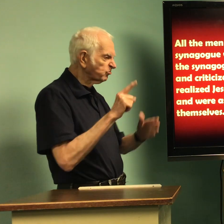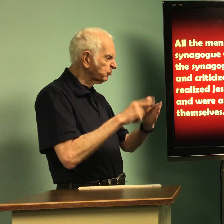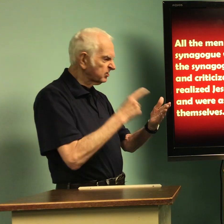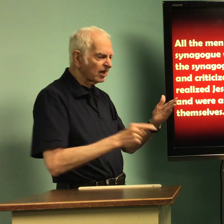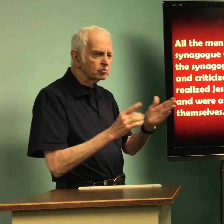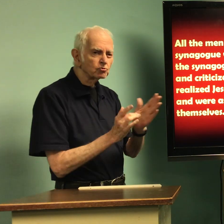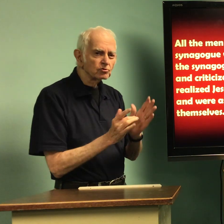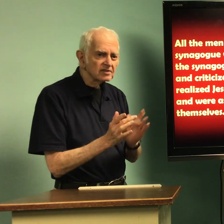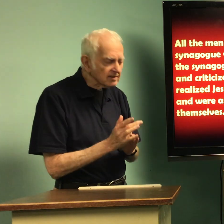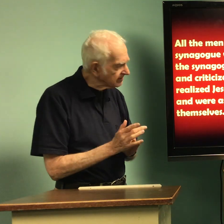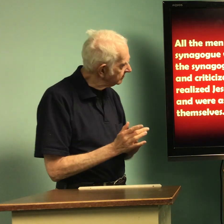and criticized Jesus,